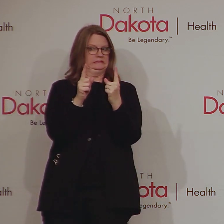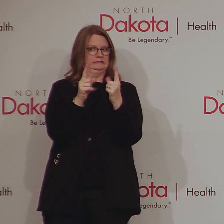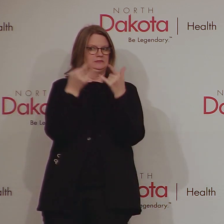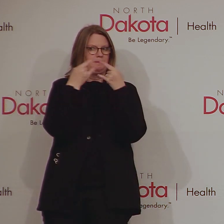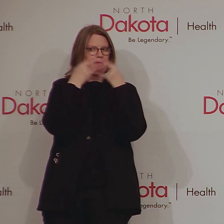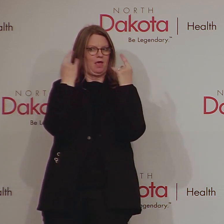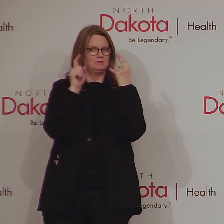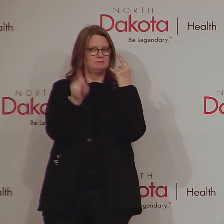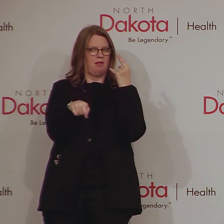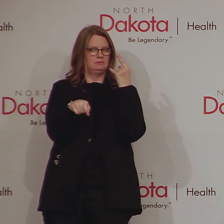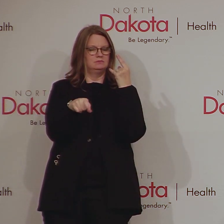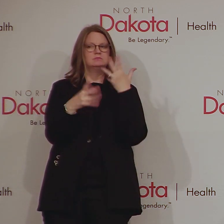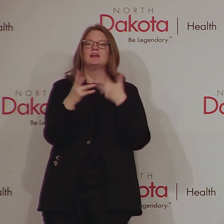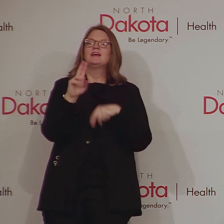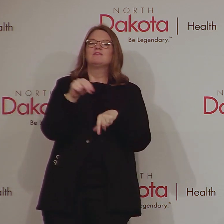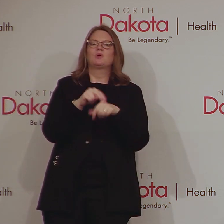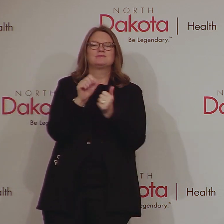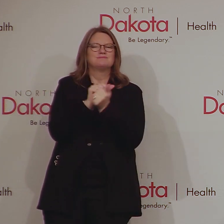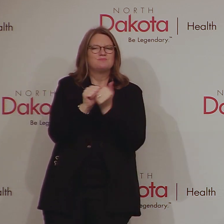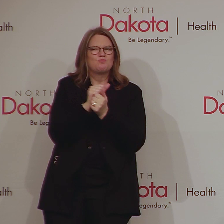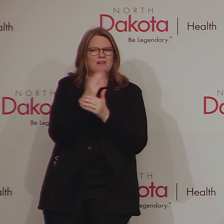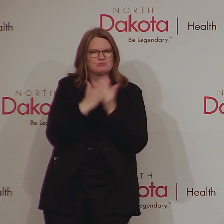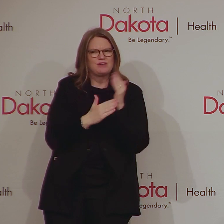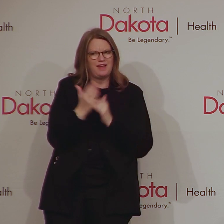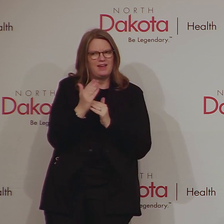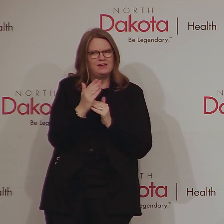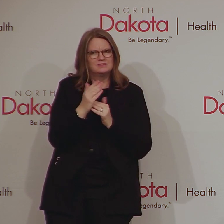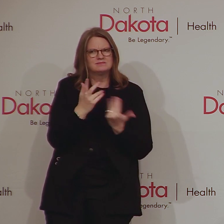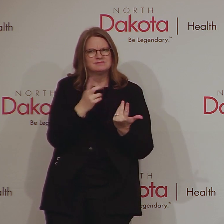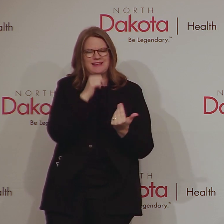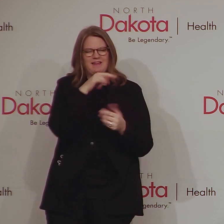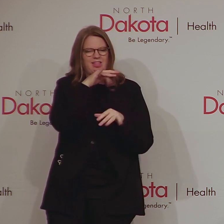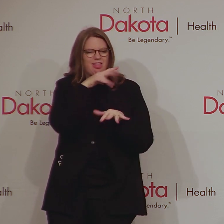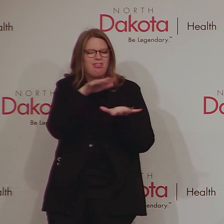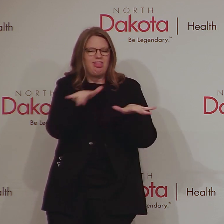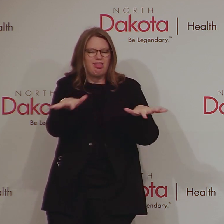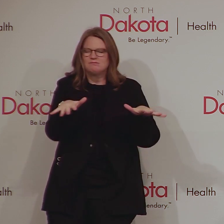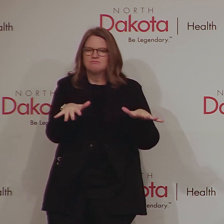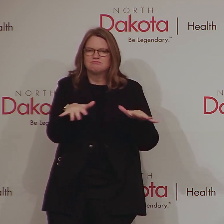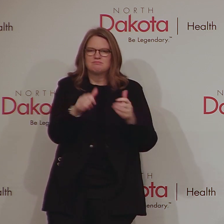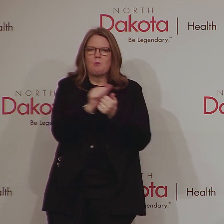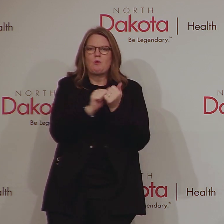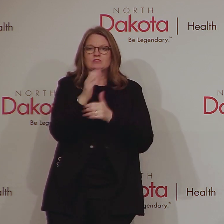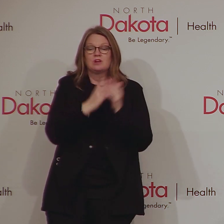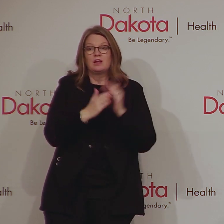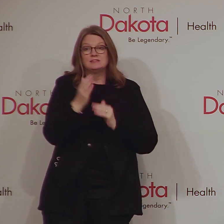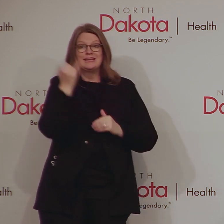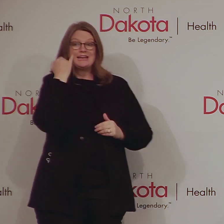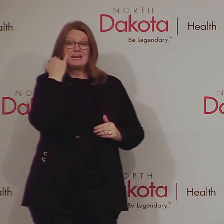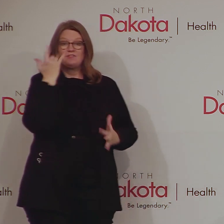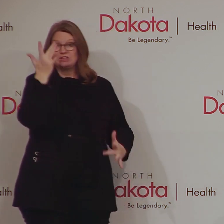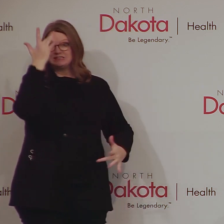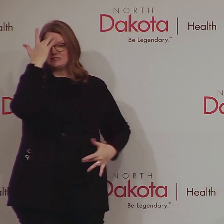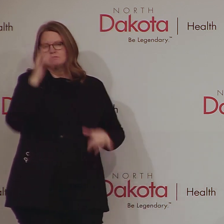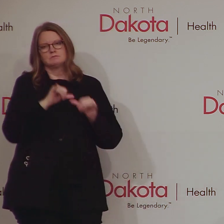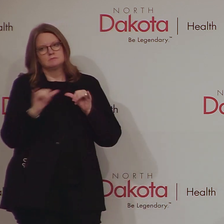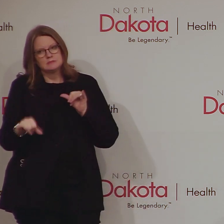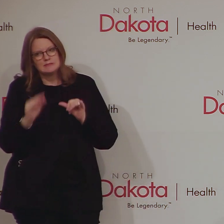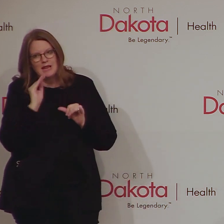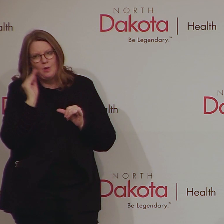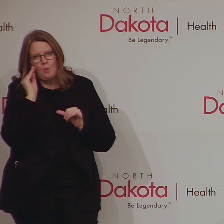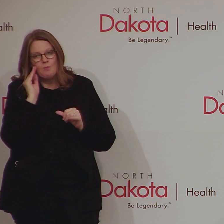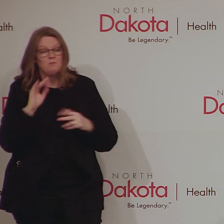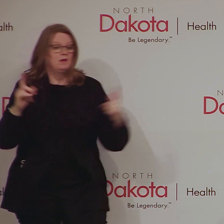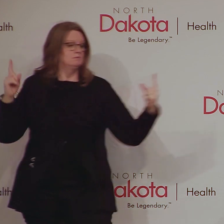wear a mask. And of course, wash your hands regularly and to stay home if you're sick. But these first three,